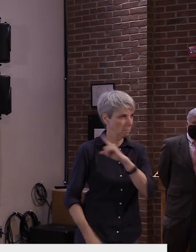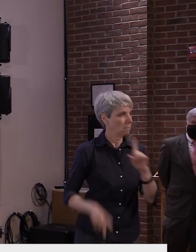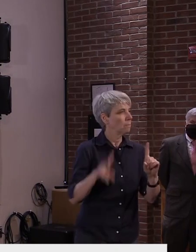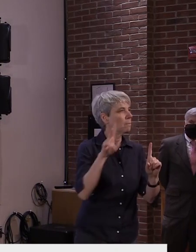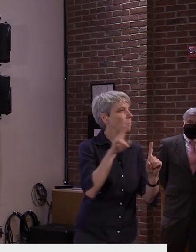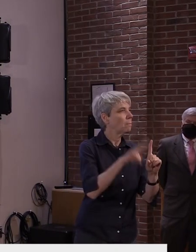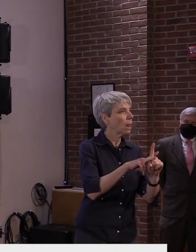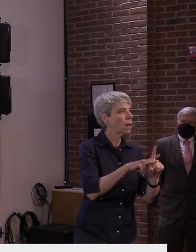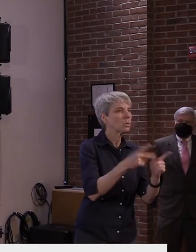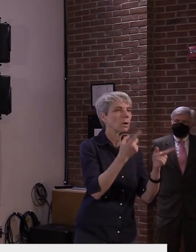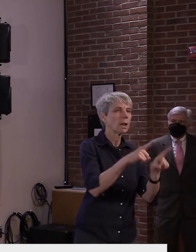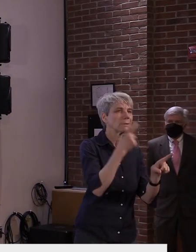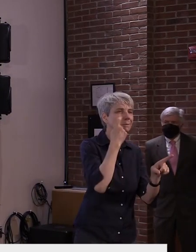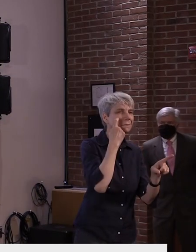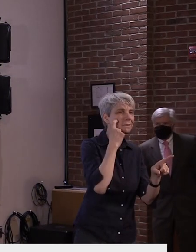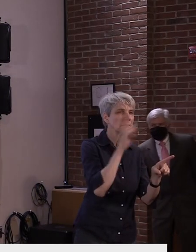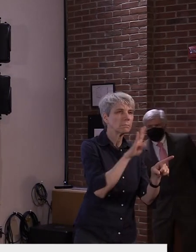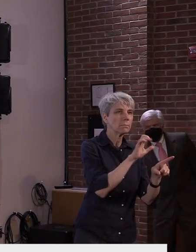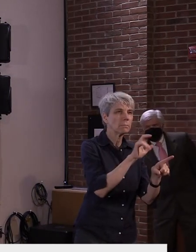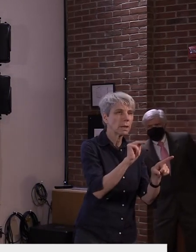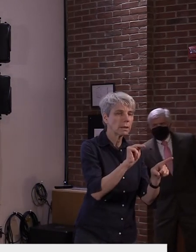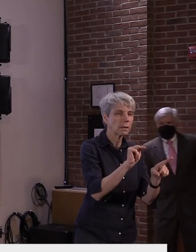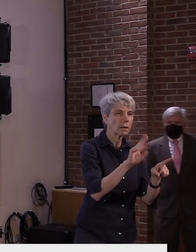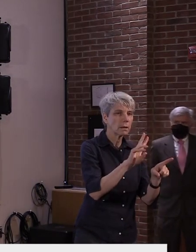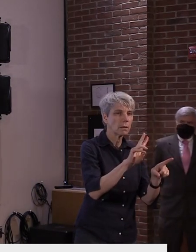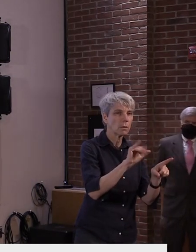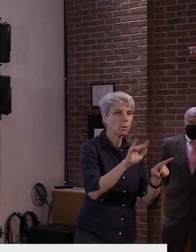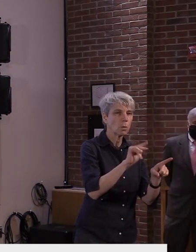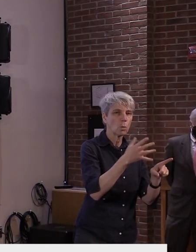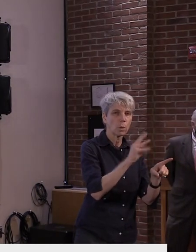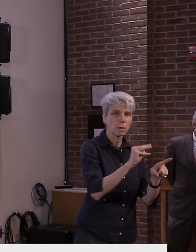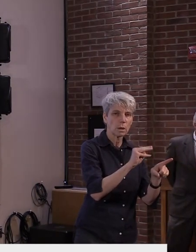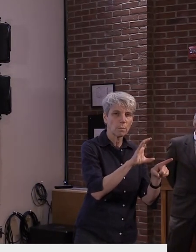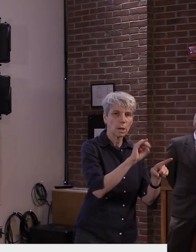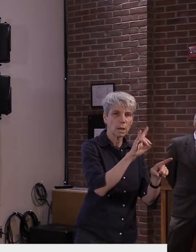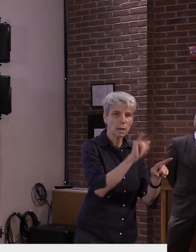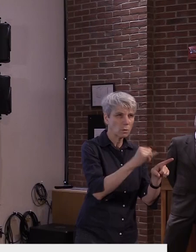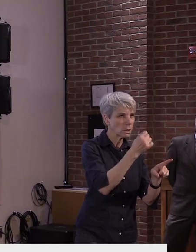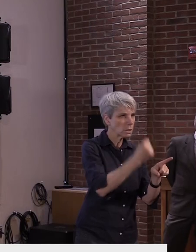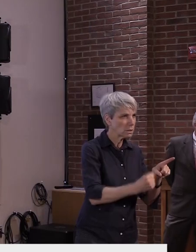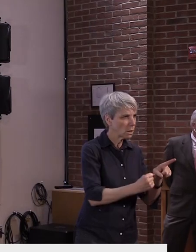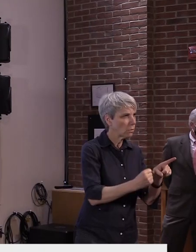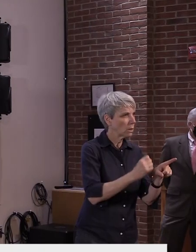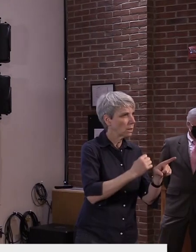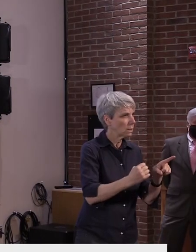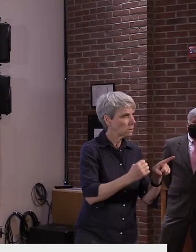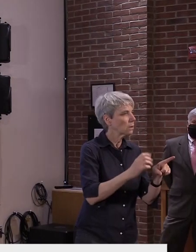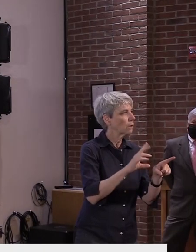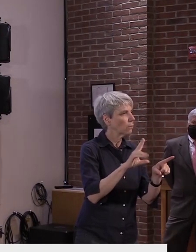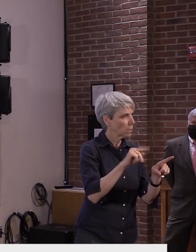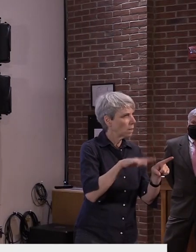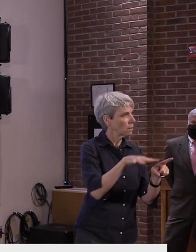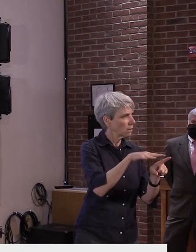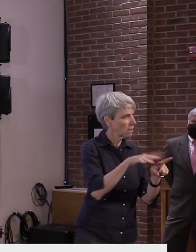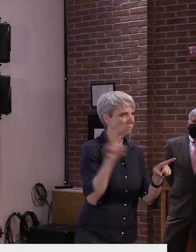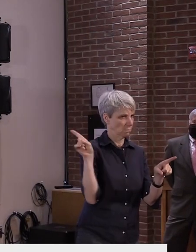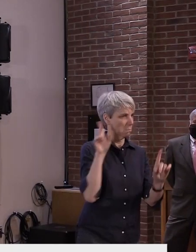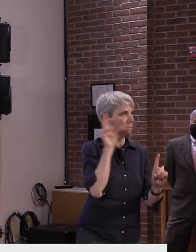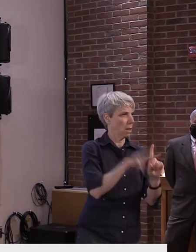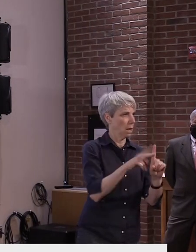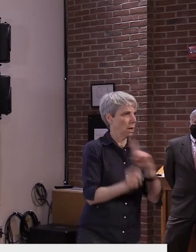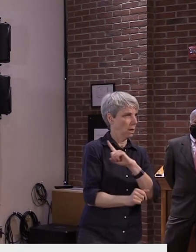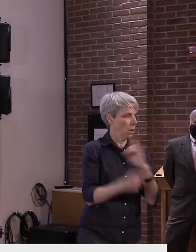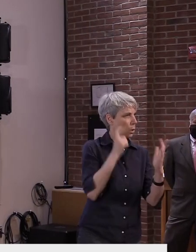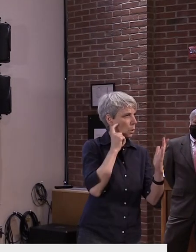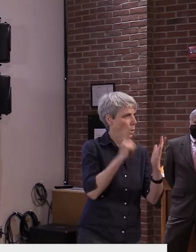Bennington-Windham County experience later in my comments, is just noticing the numbers of cases